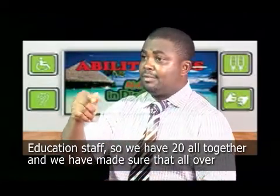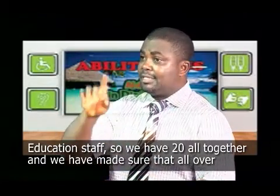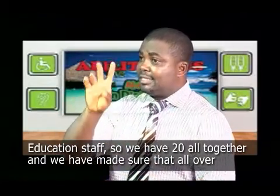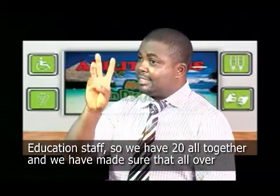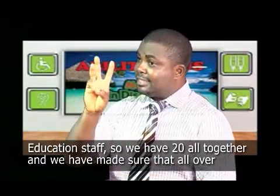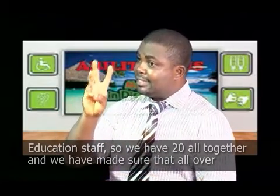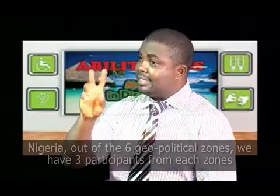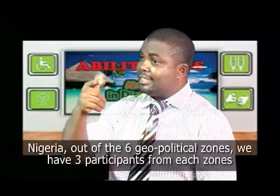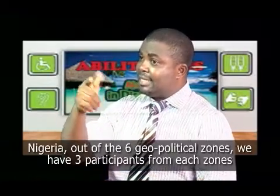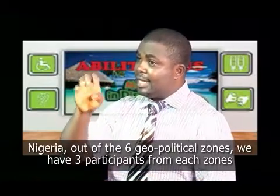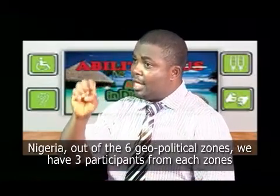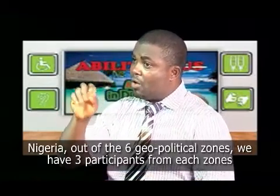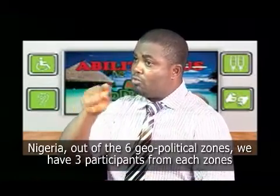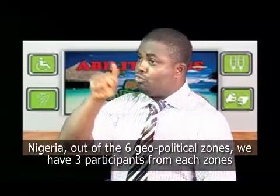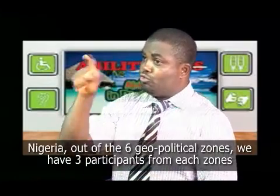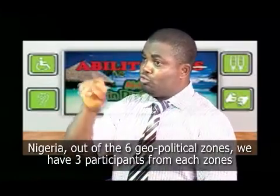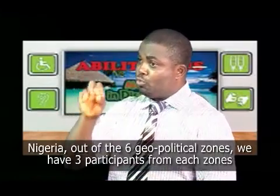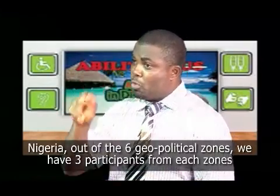all over Nigeria,